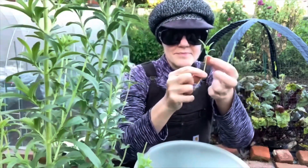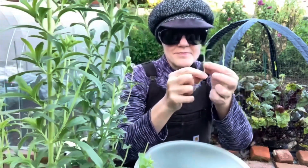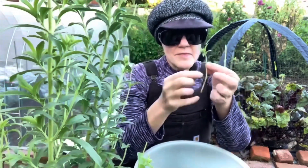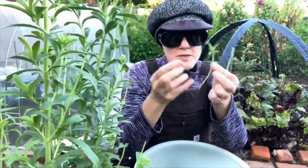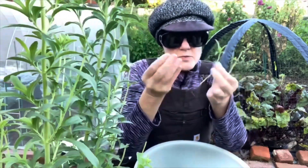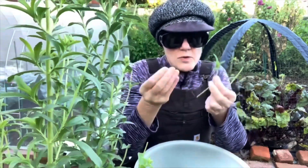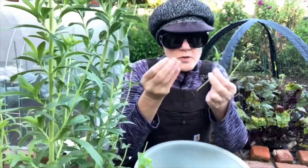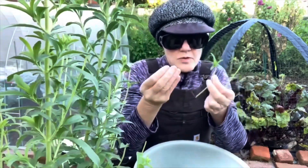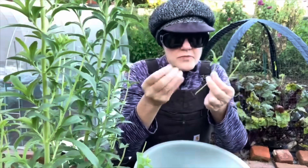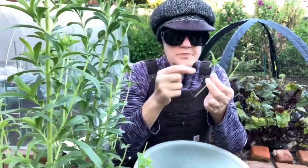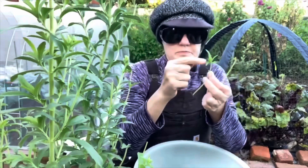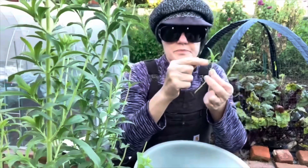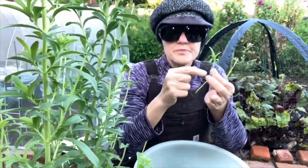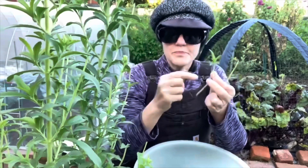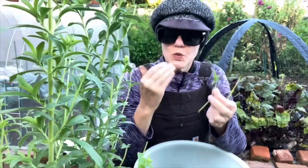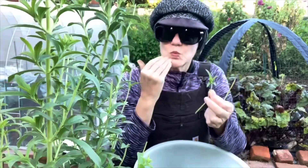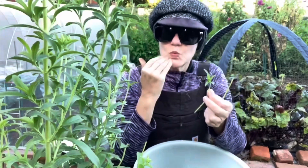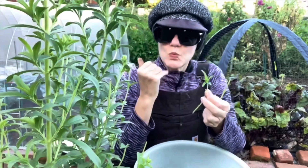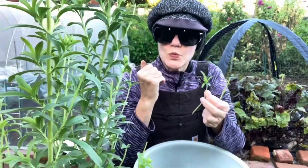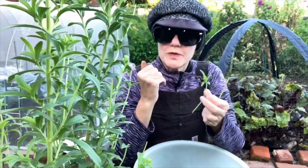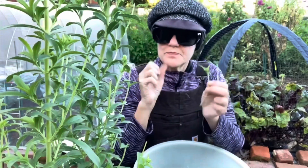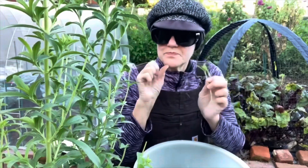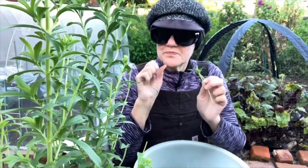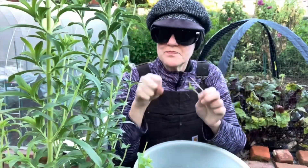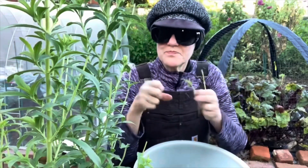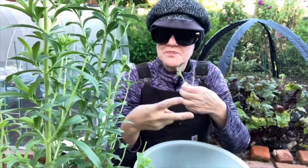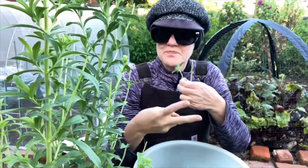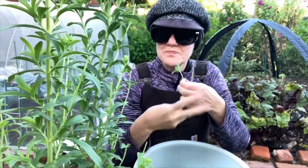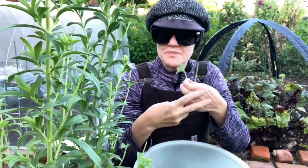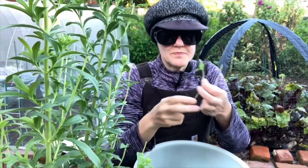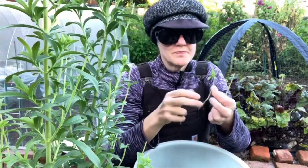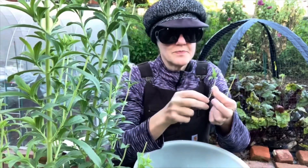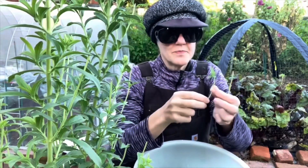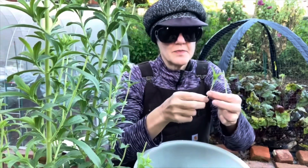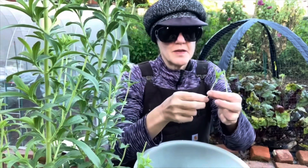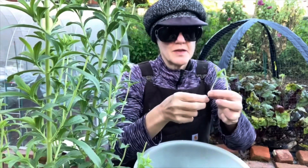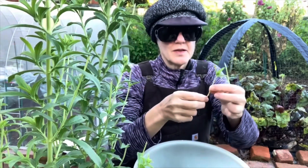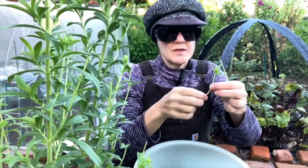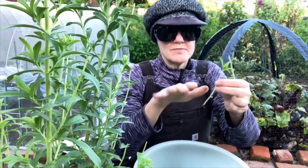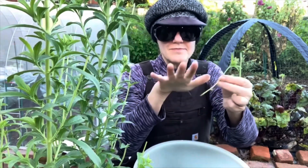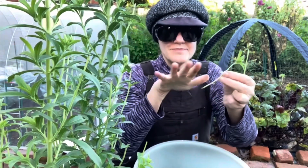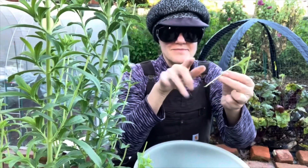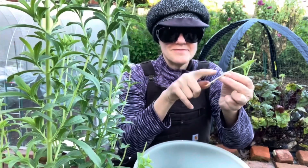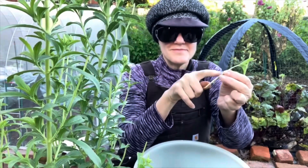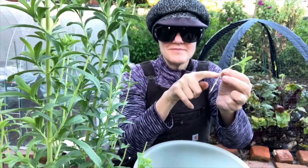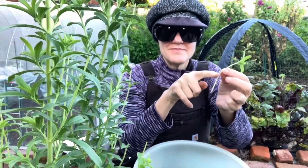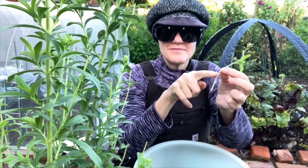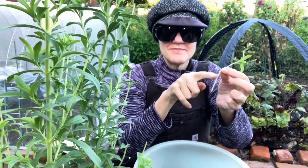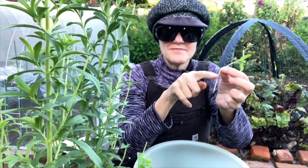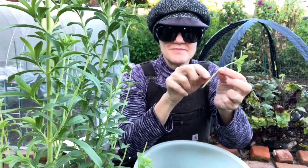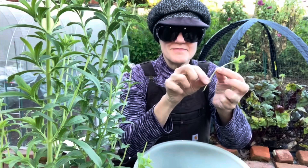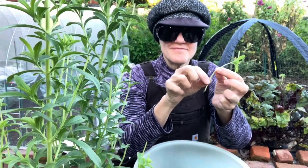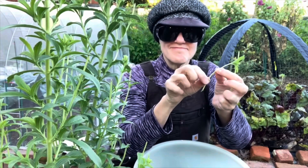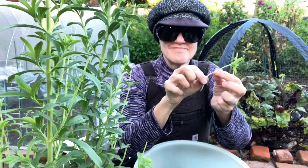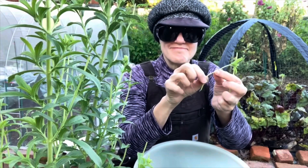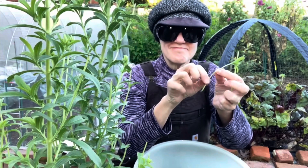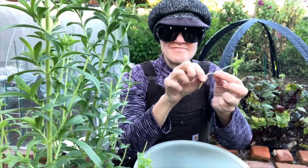Now this really tender, soft stem at the top, it's sweet, and I'm going to save those. But right about here, it starts